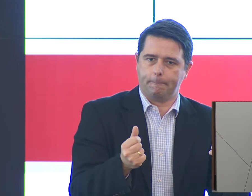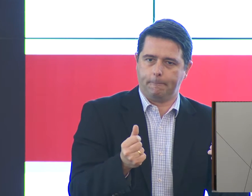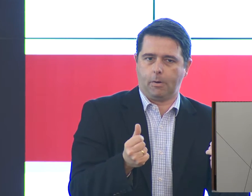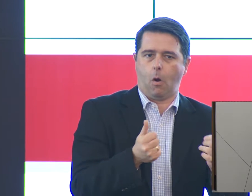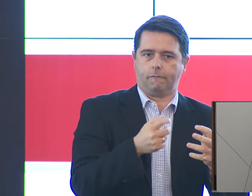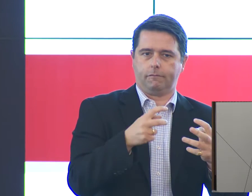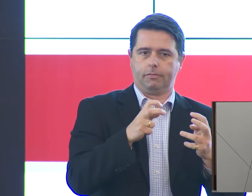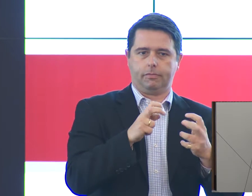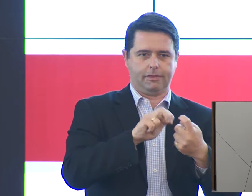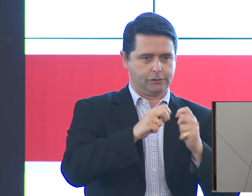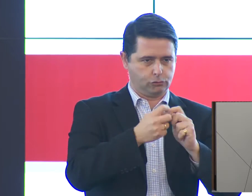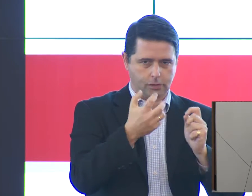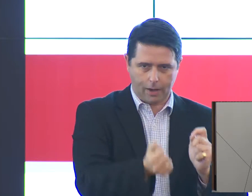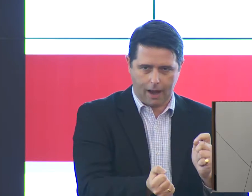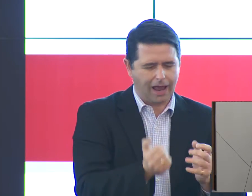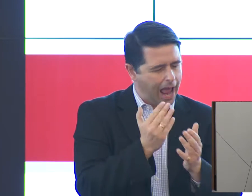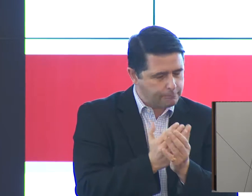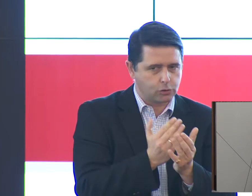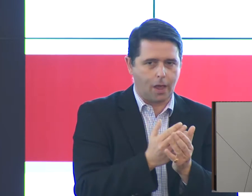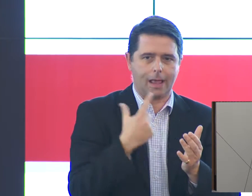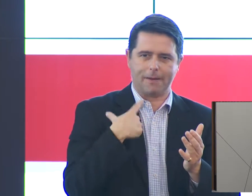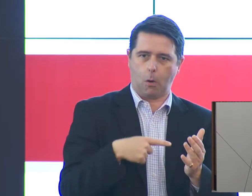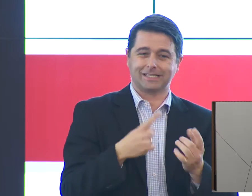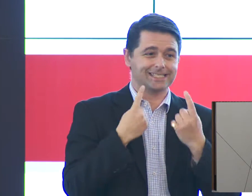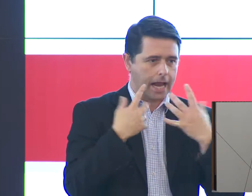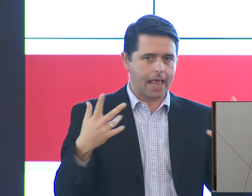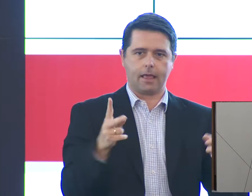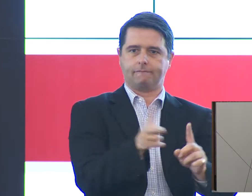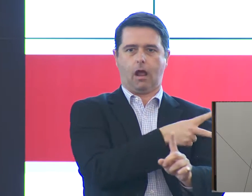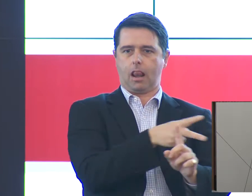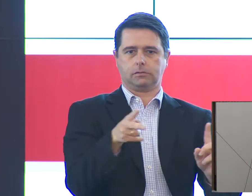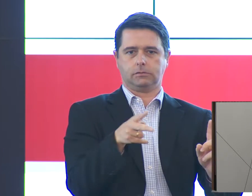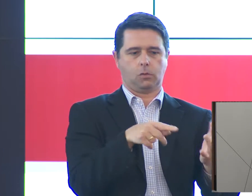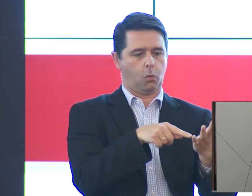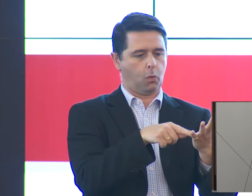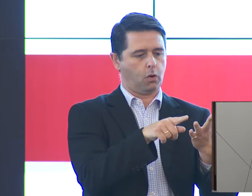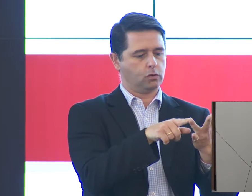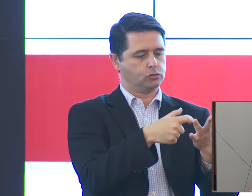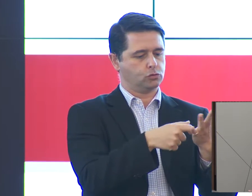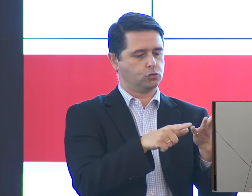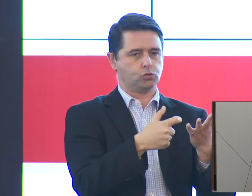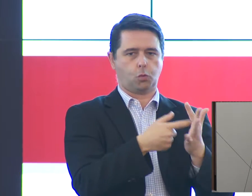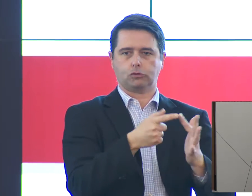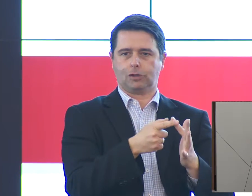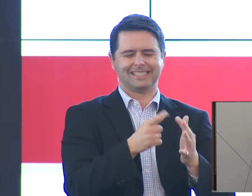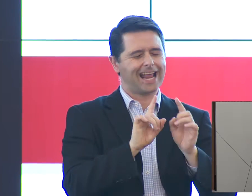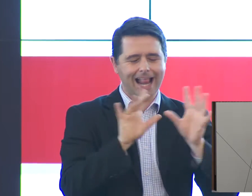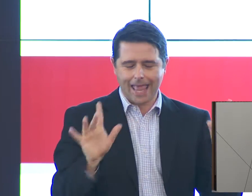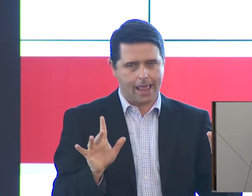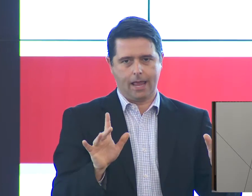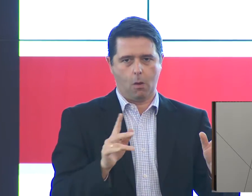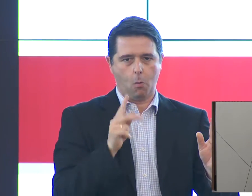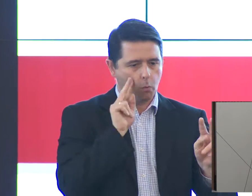that it will resolve some of these issues that we do have, absolutely, because clearly it is violence,